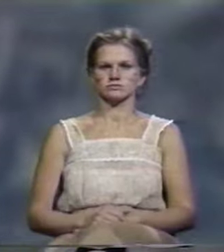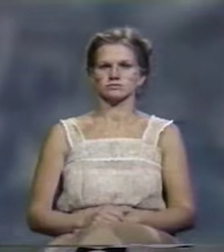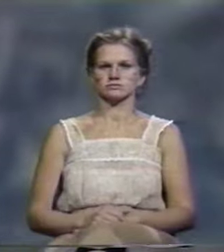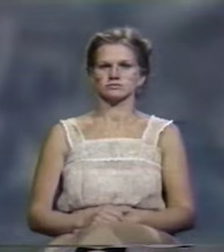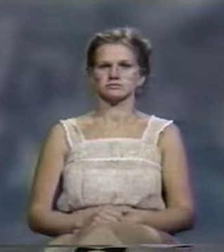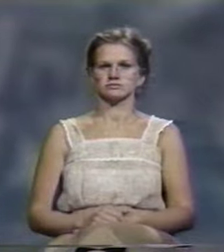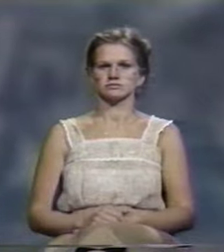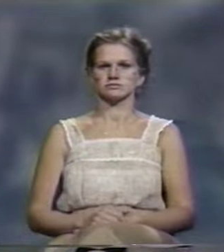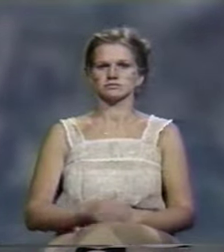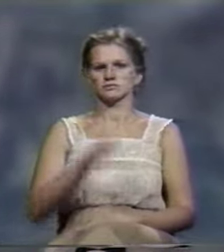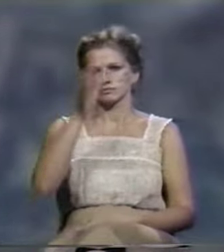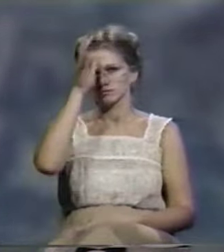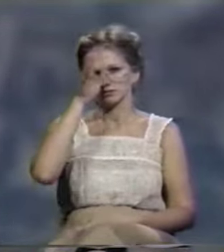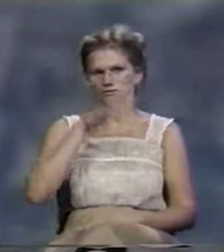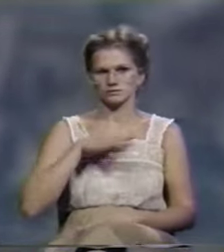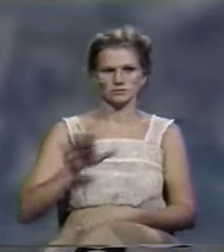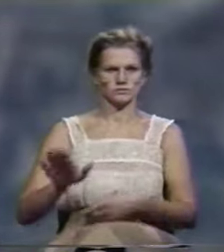A man is walking.